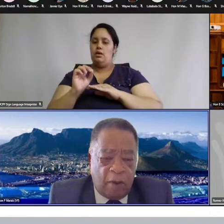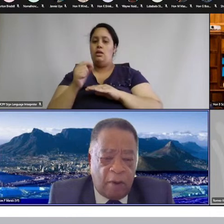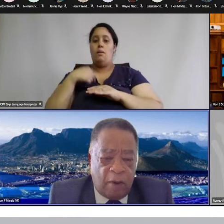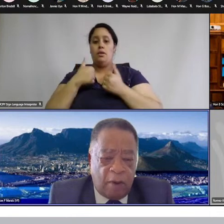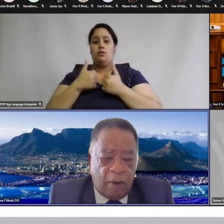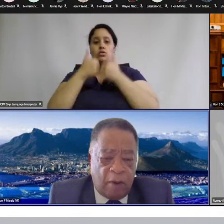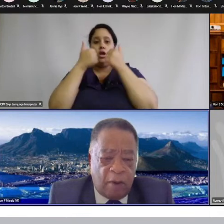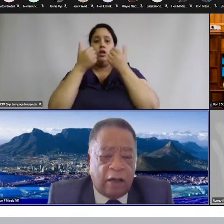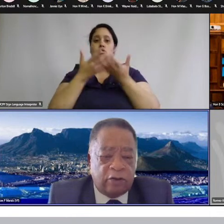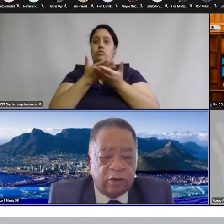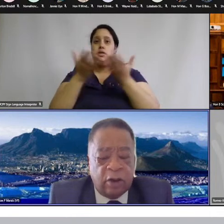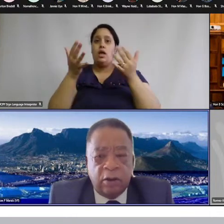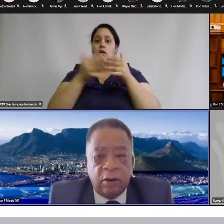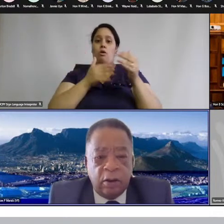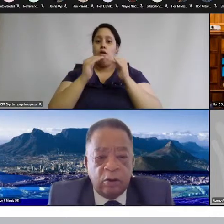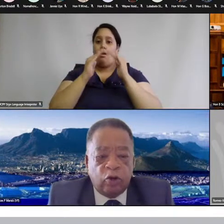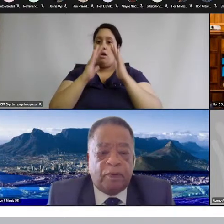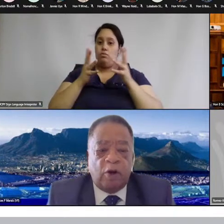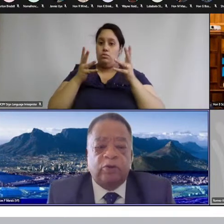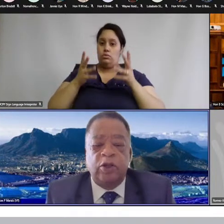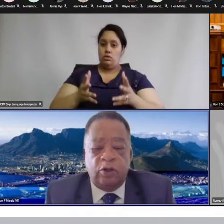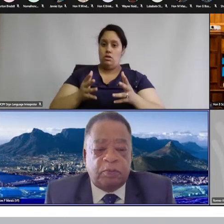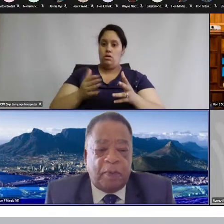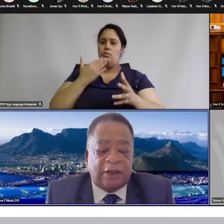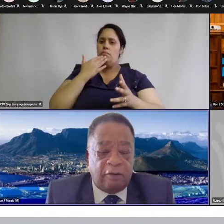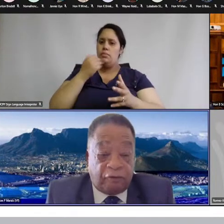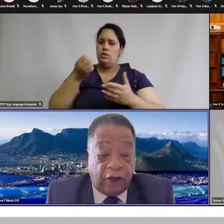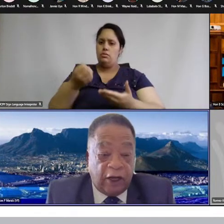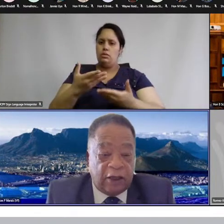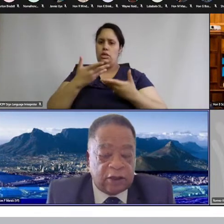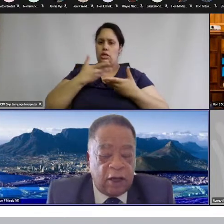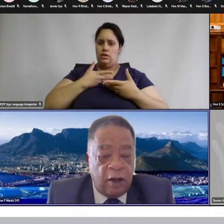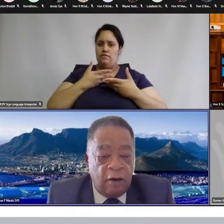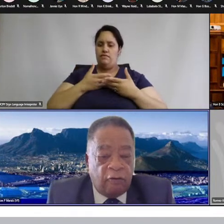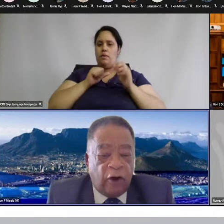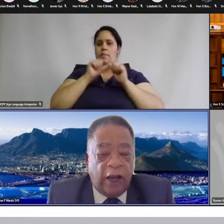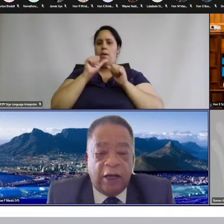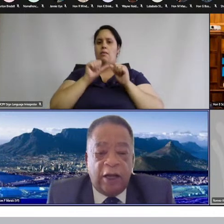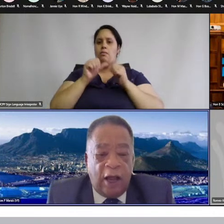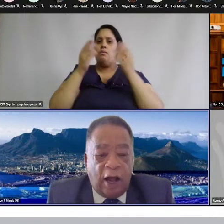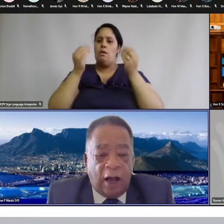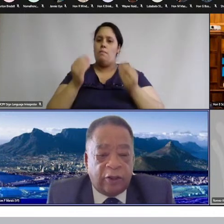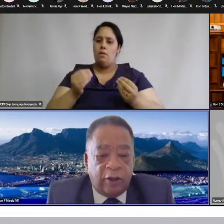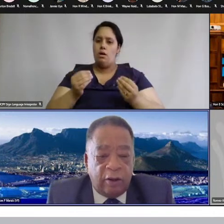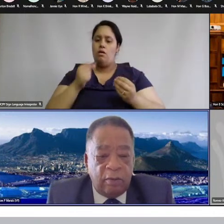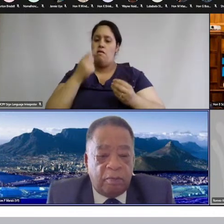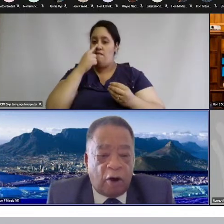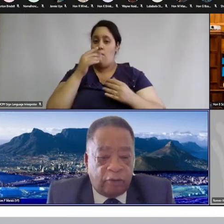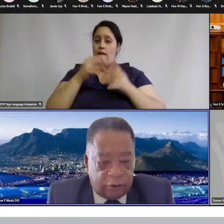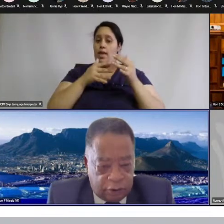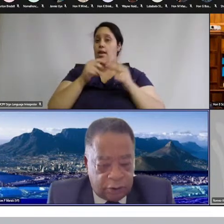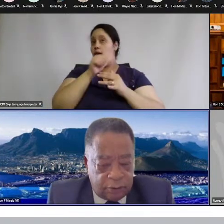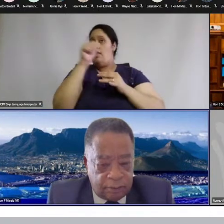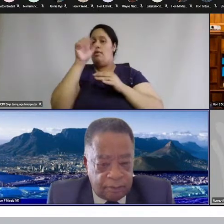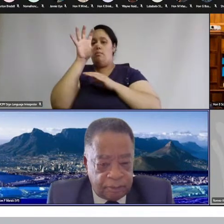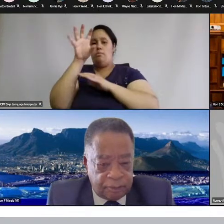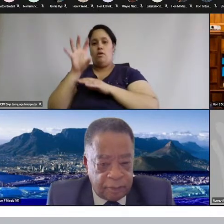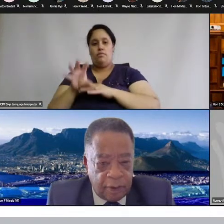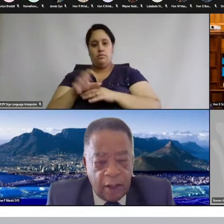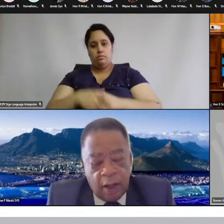challenge anybody in this house to produce better figures for any other province.